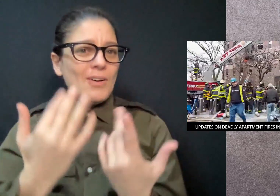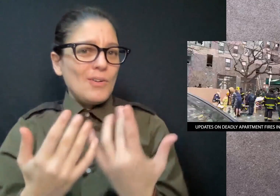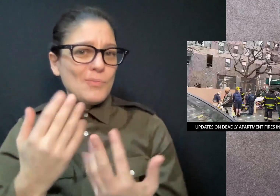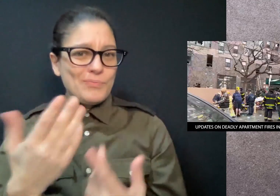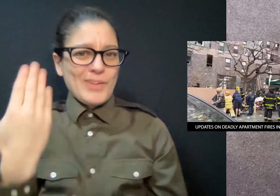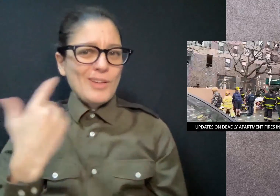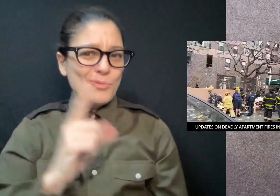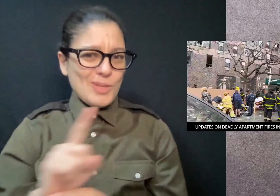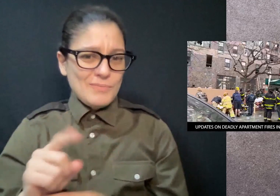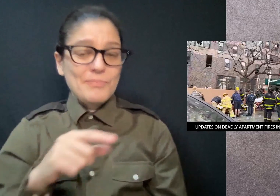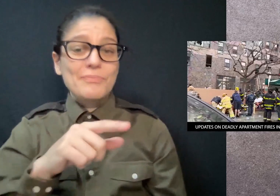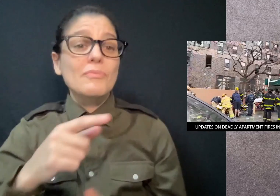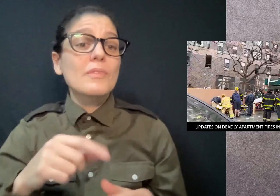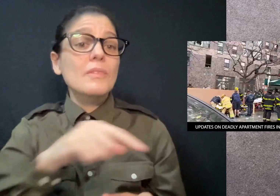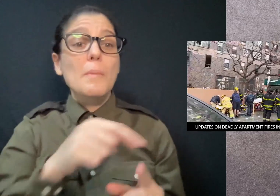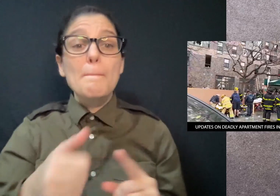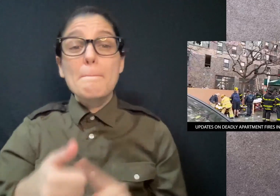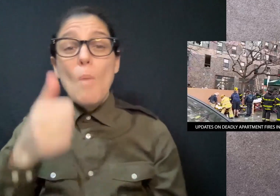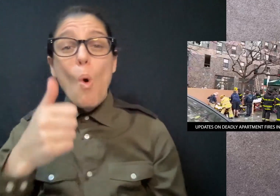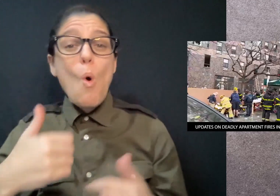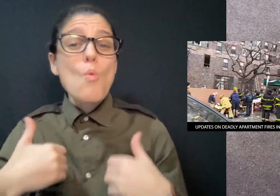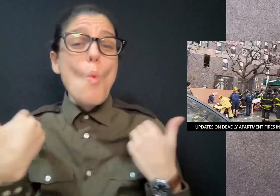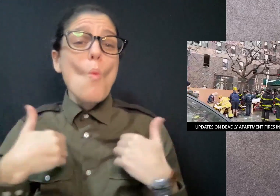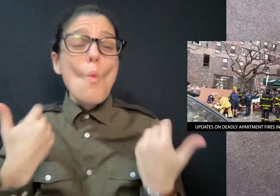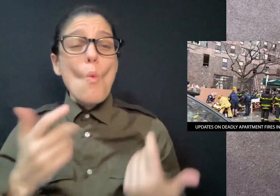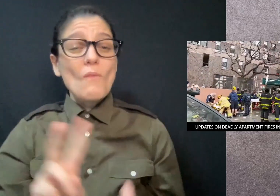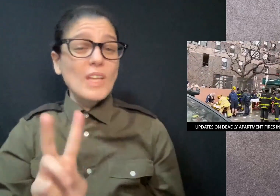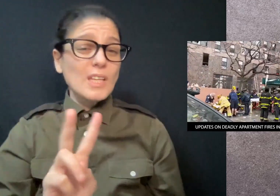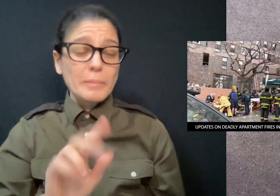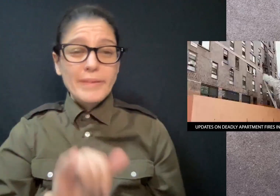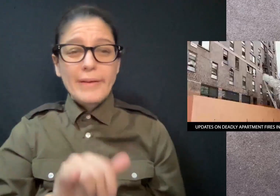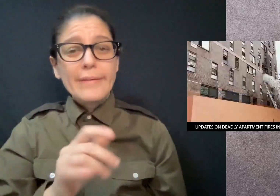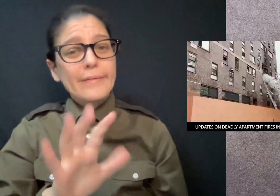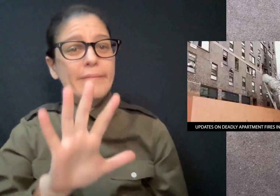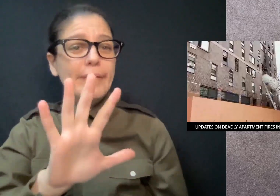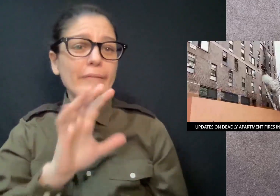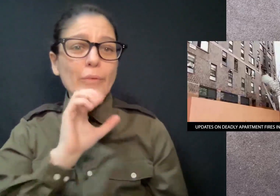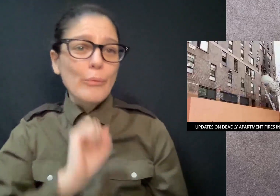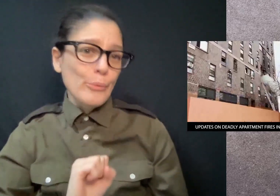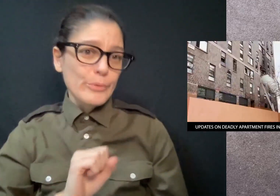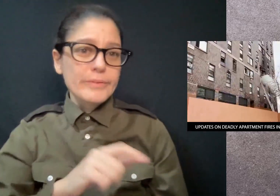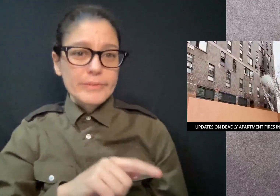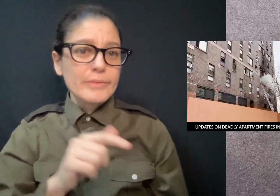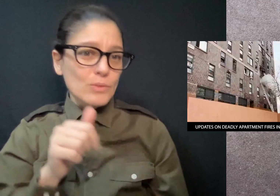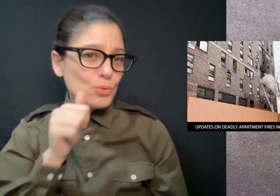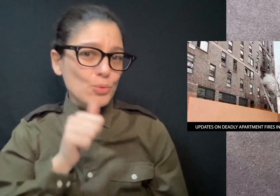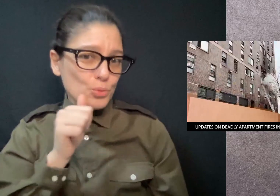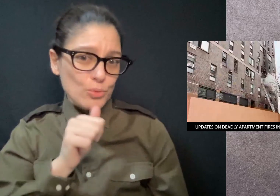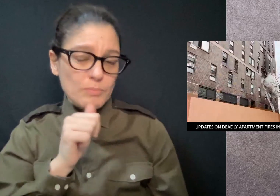The fire killed 12 people, including 8 children.